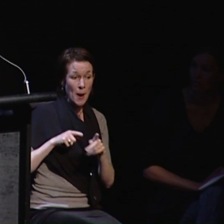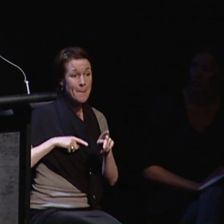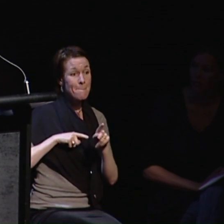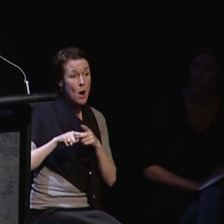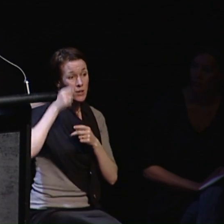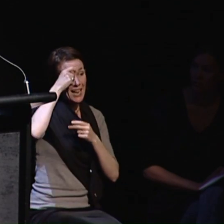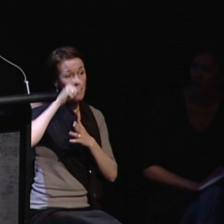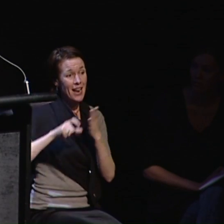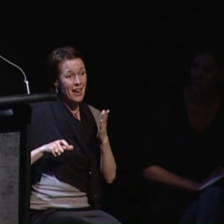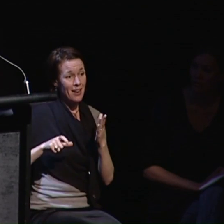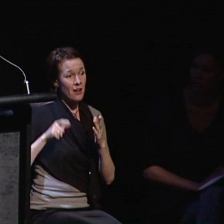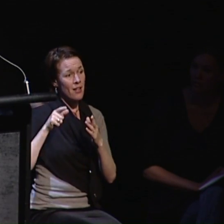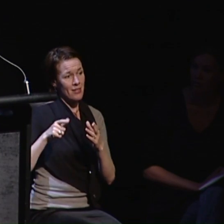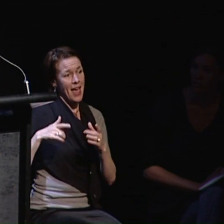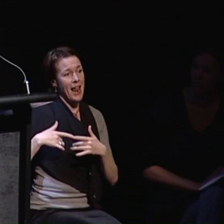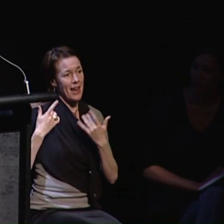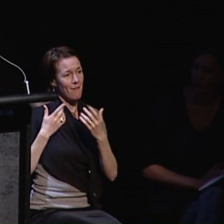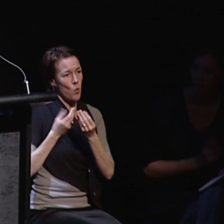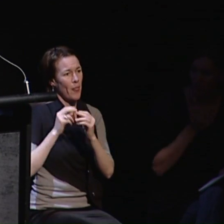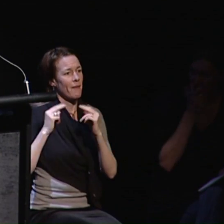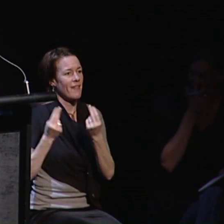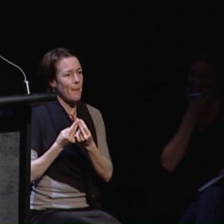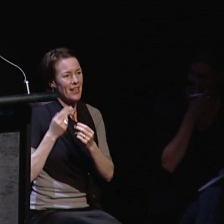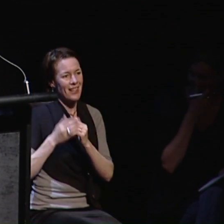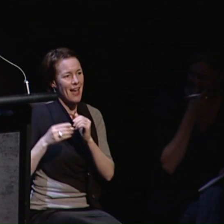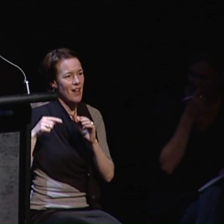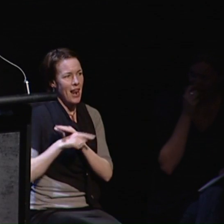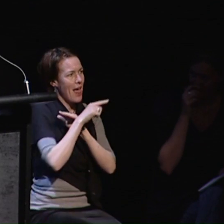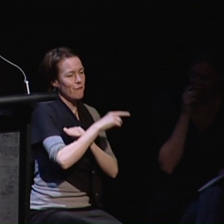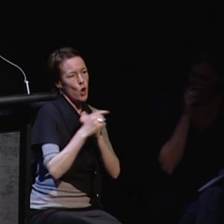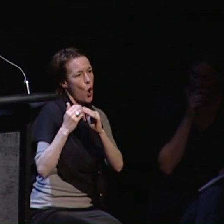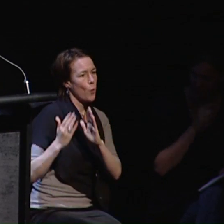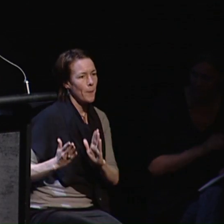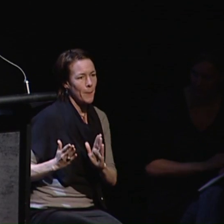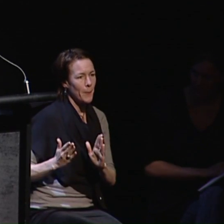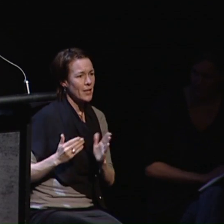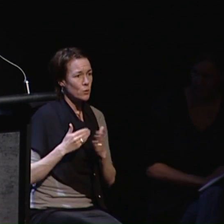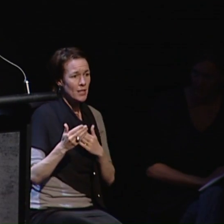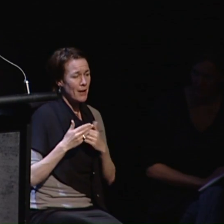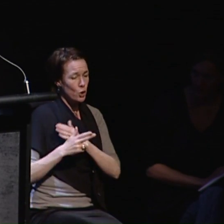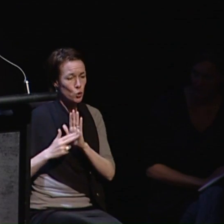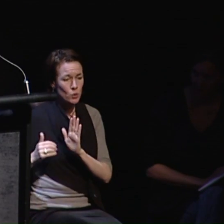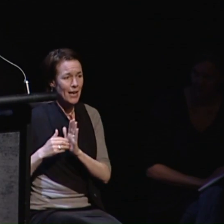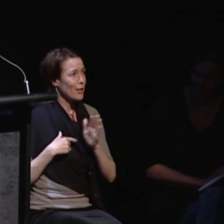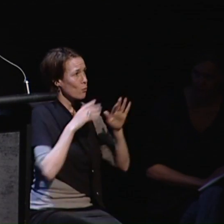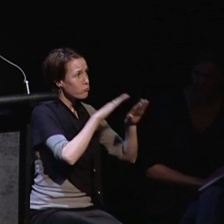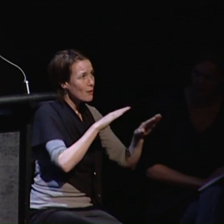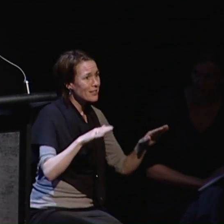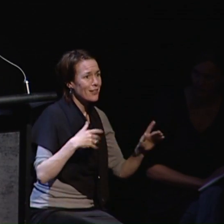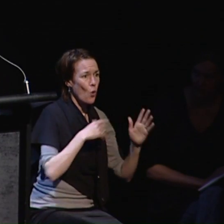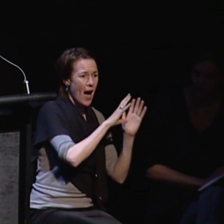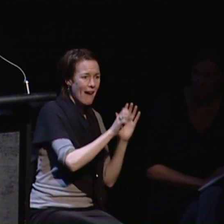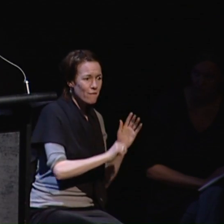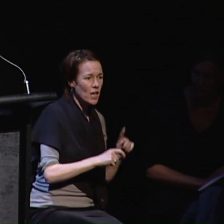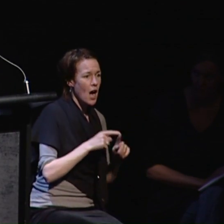their families, whether they live in New Zealand or in the UK or in Africa or Latin America or